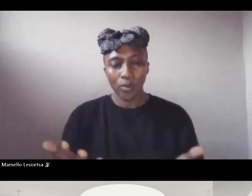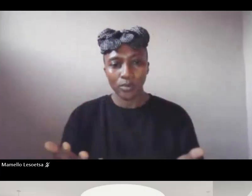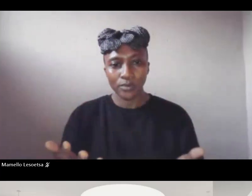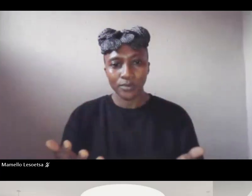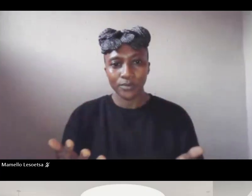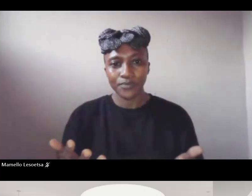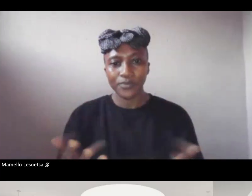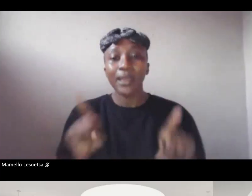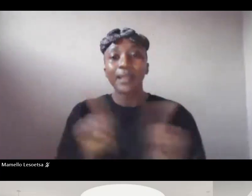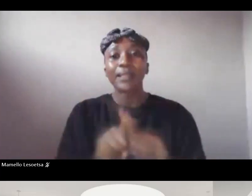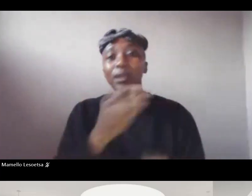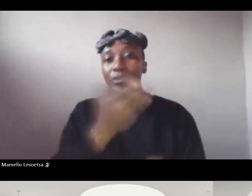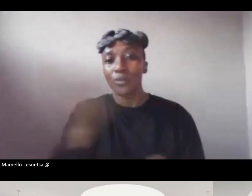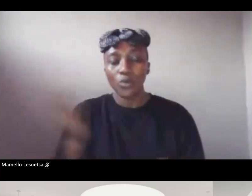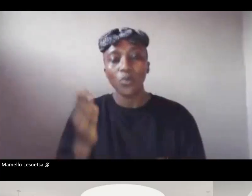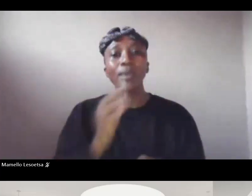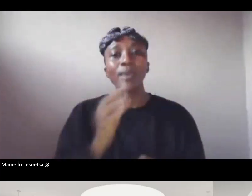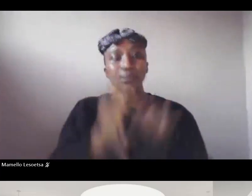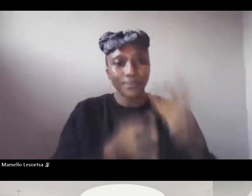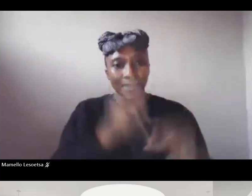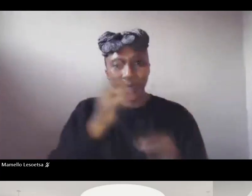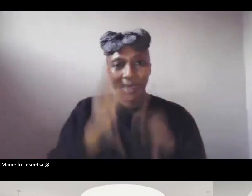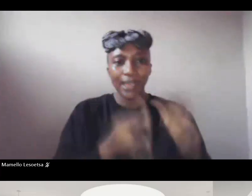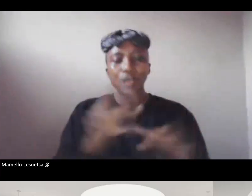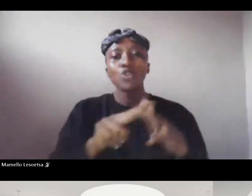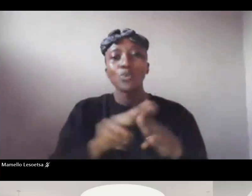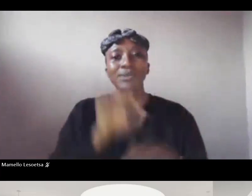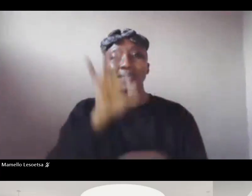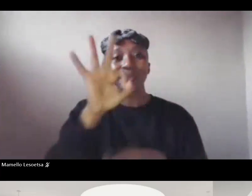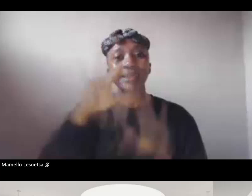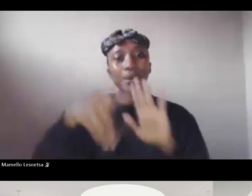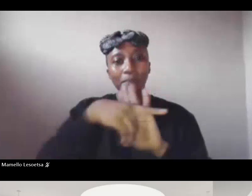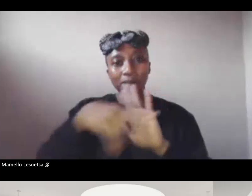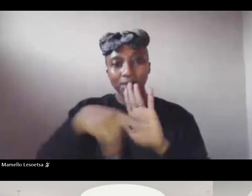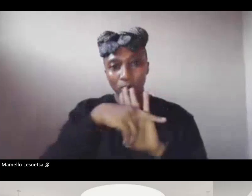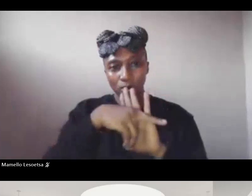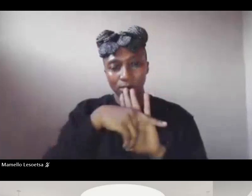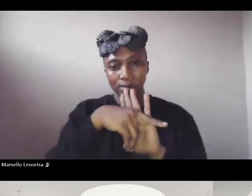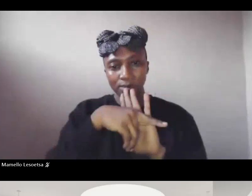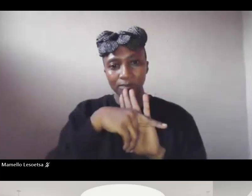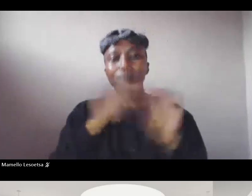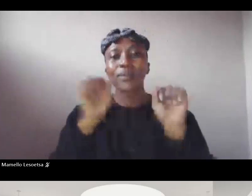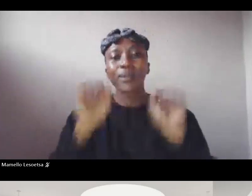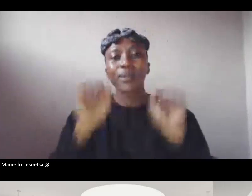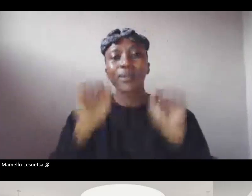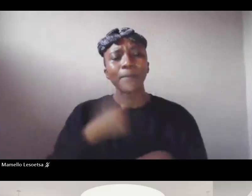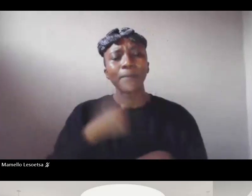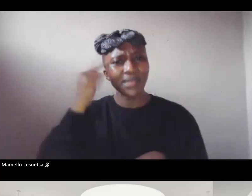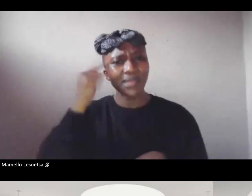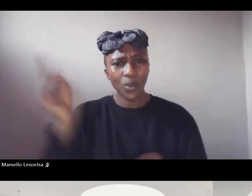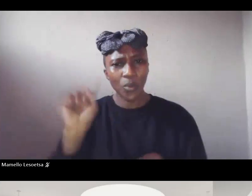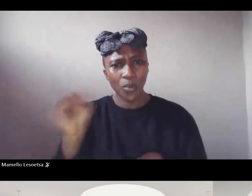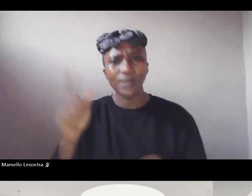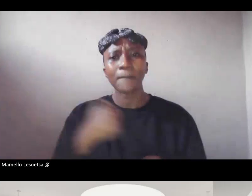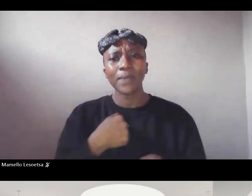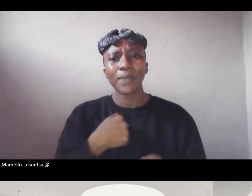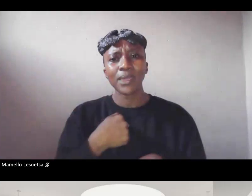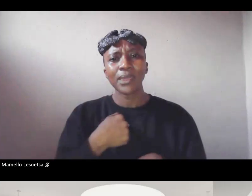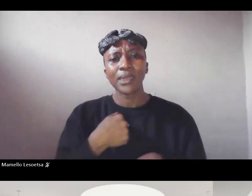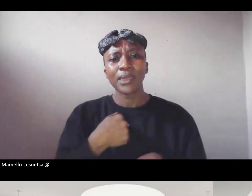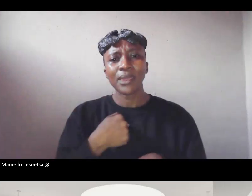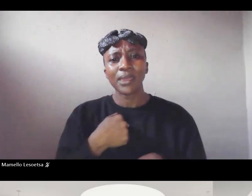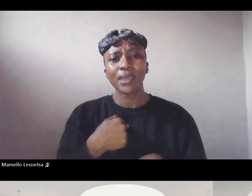said, like implementing or using the 3 principles. I think I'm more on the same level